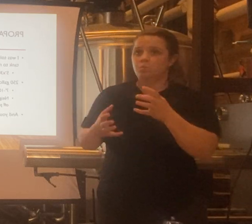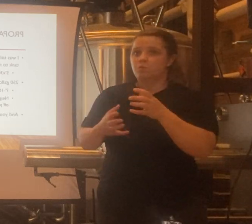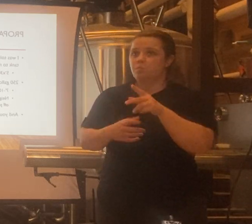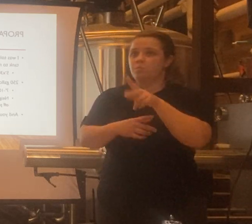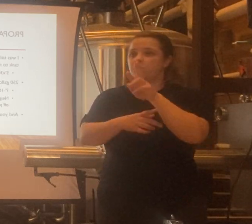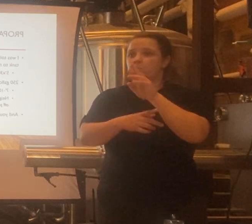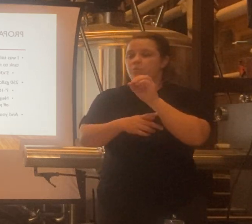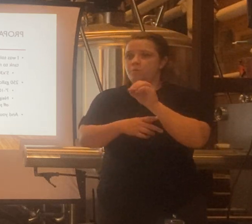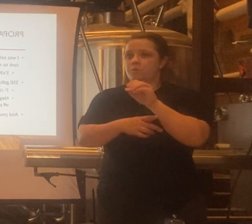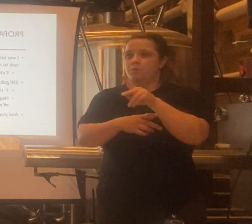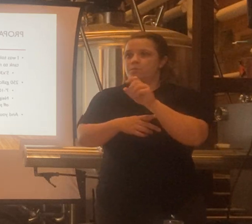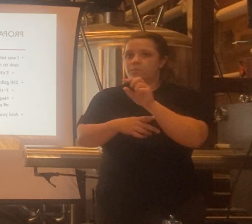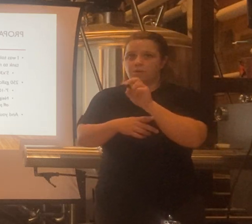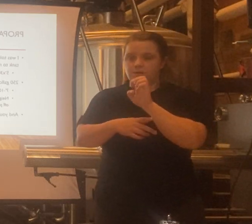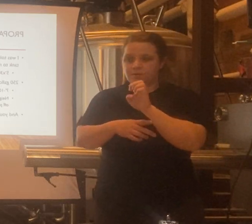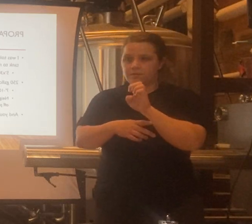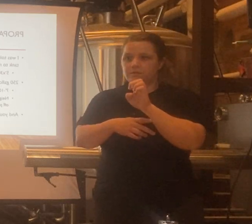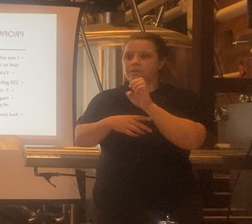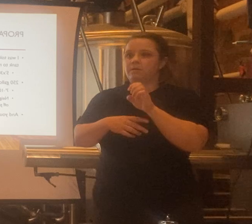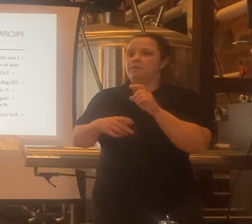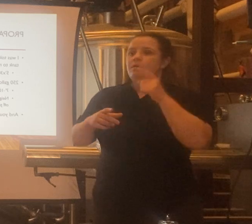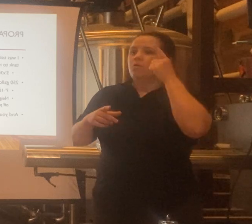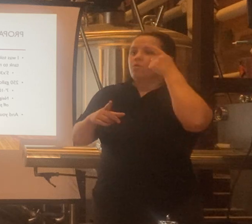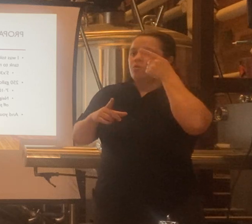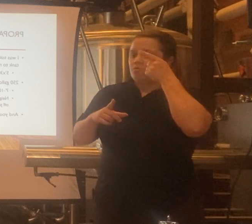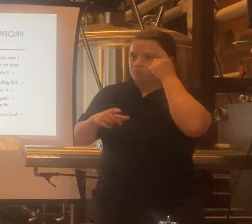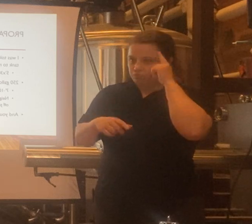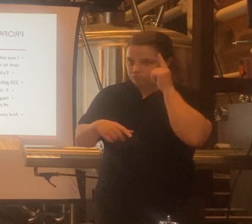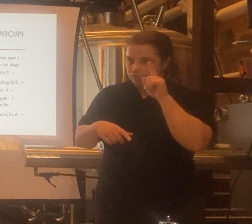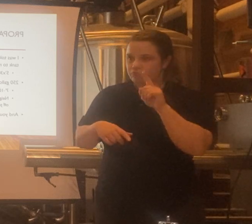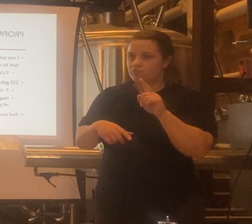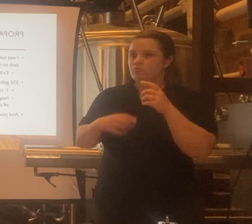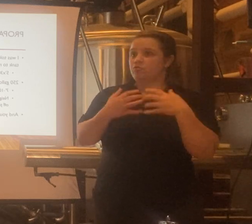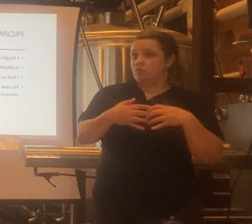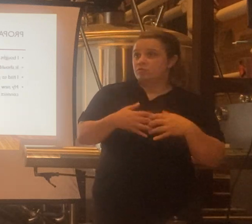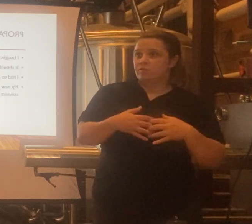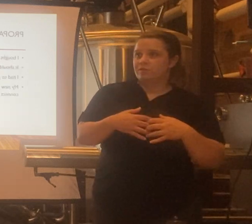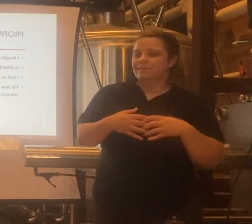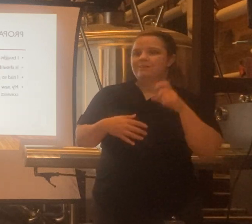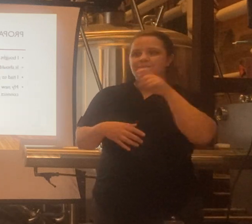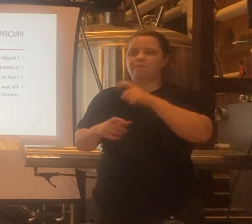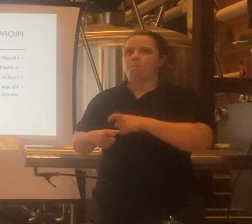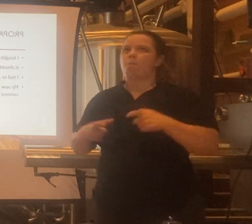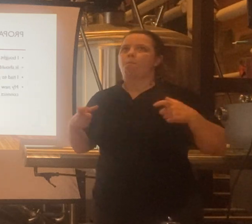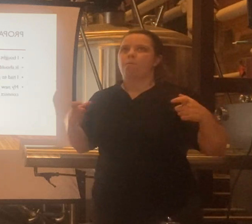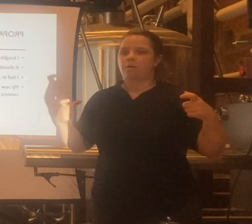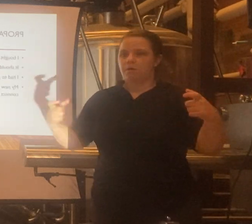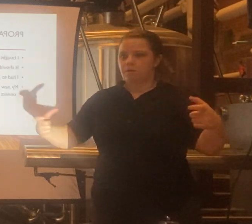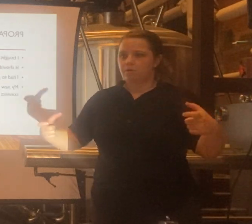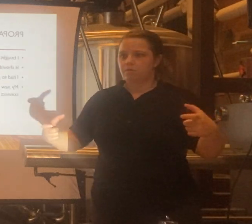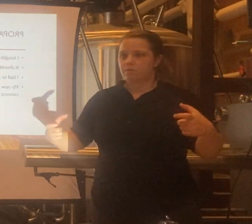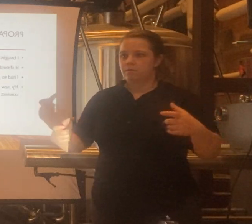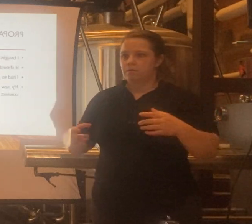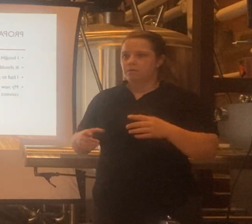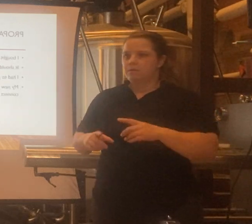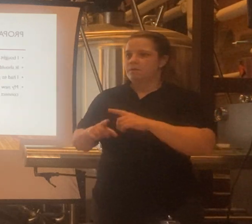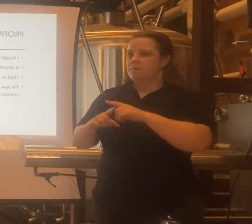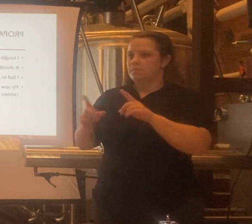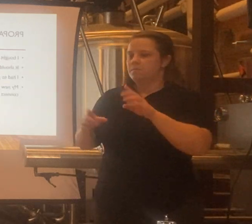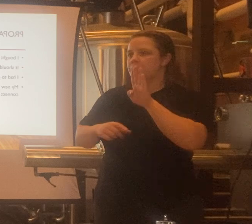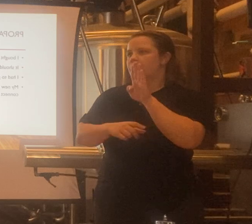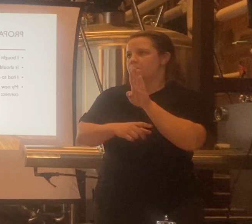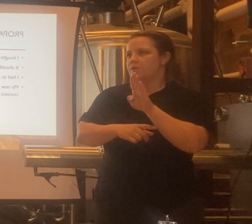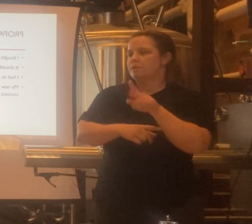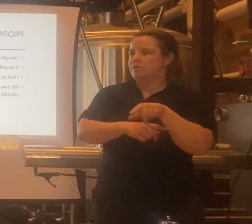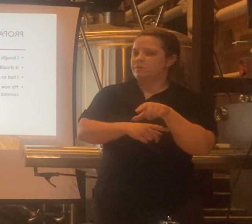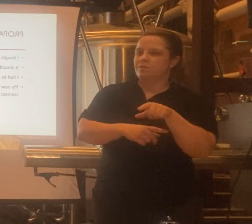one. And I'll talk about exactly what I did there in a minute. But you can also run a barbecue, of course, one